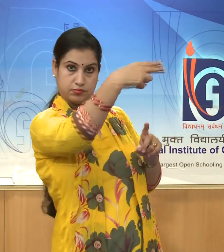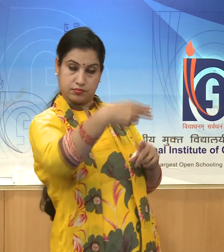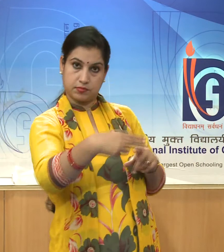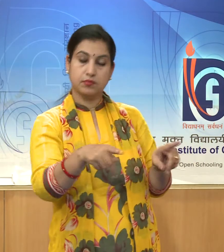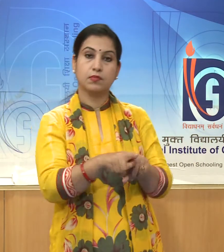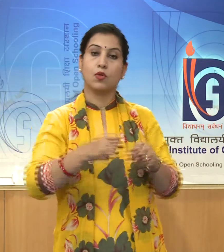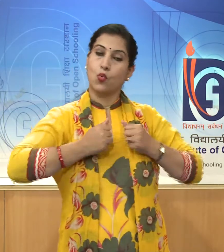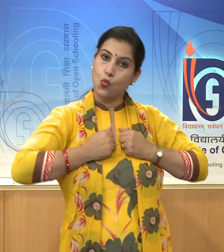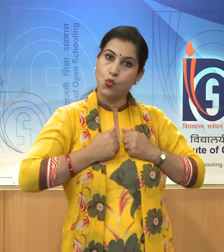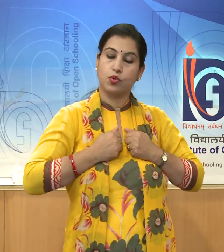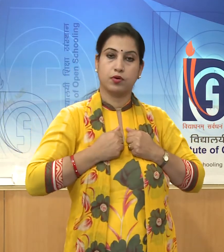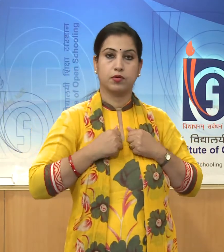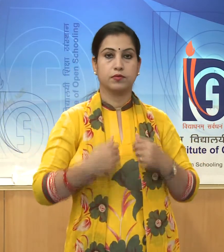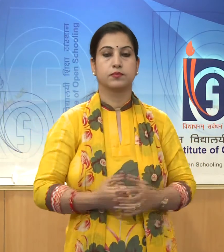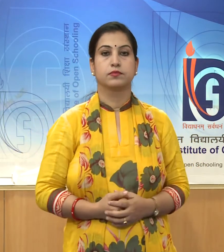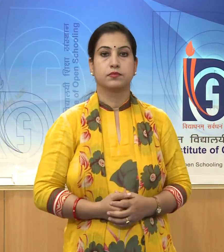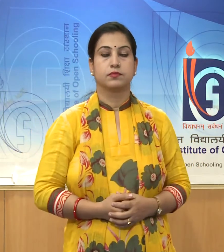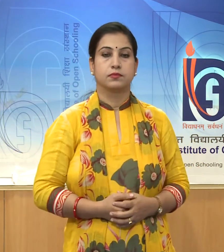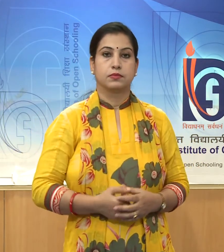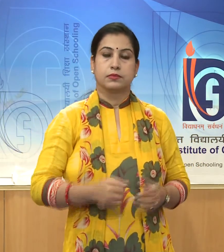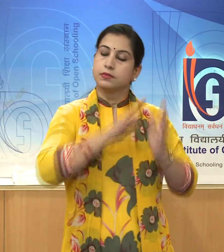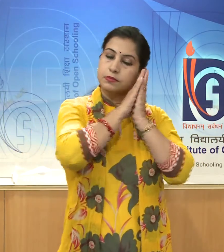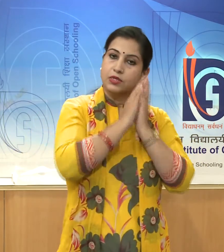and his own bedroom.